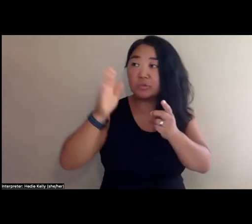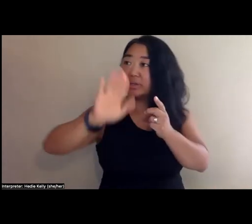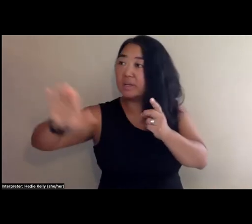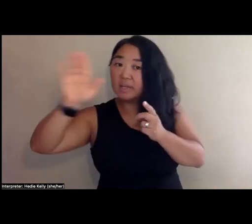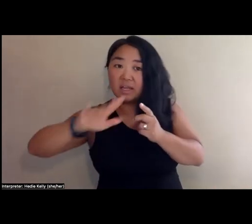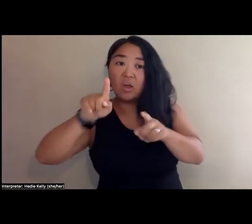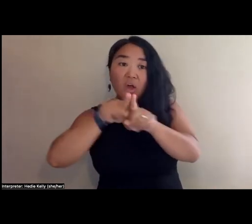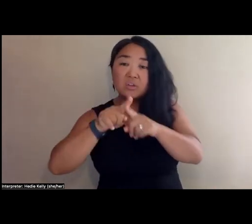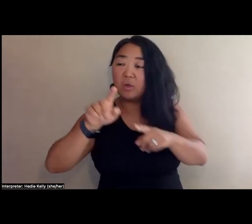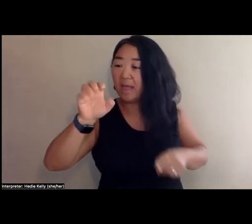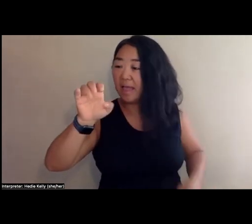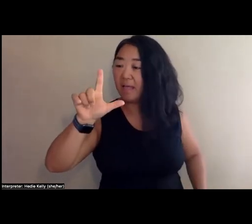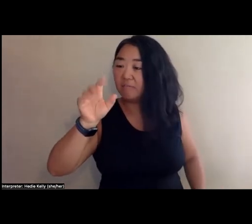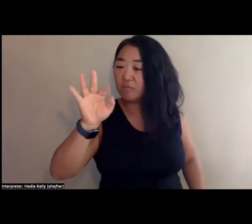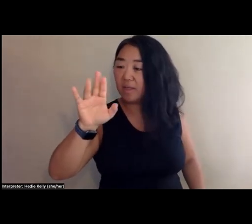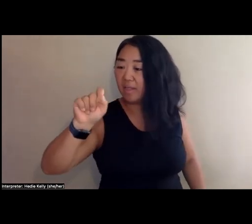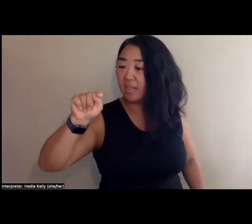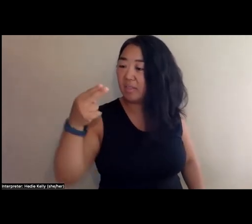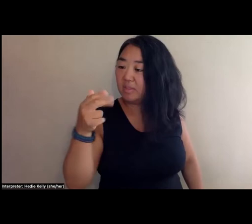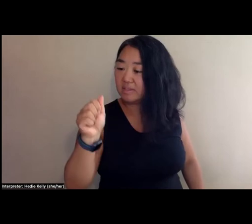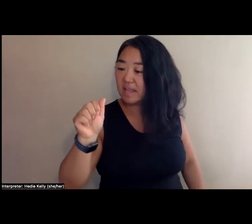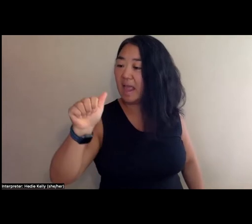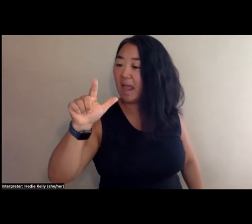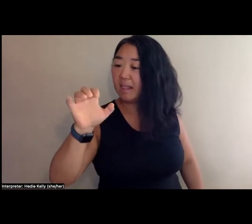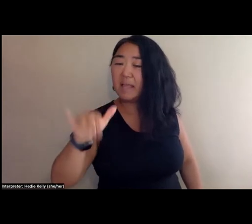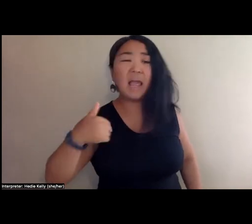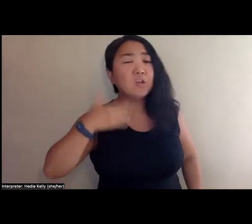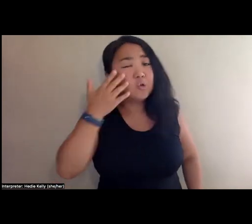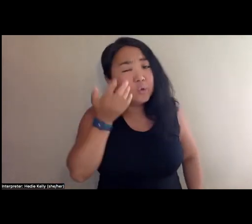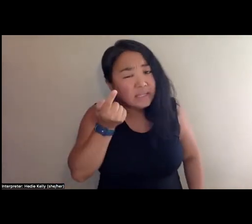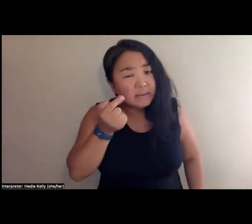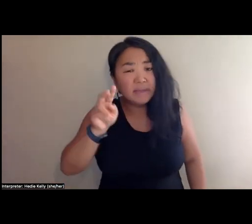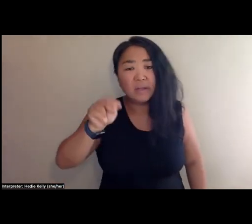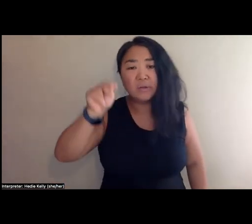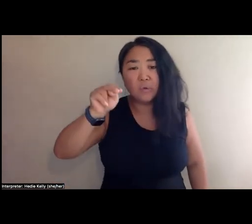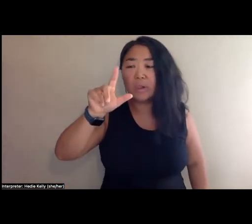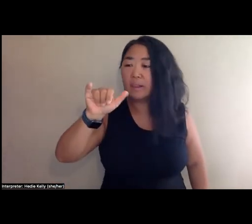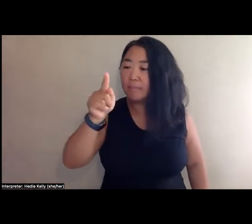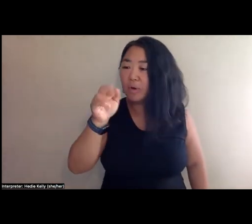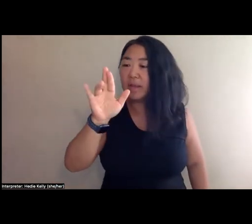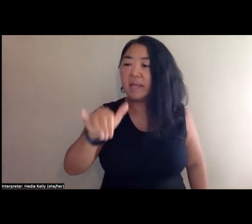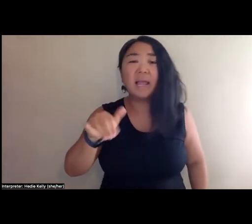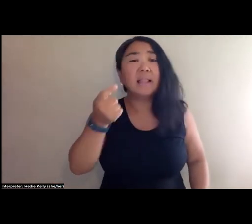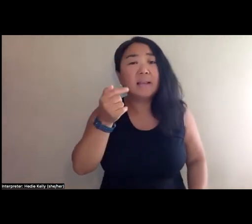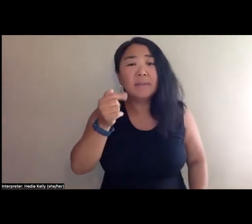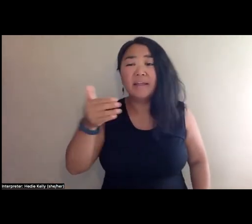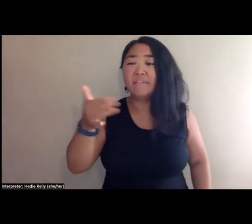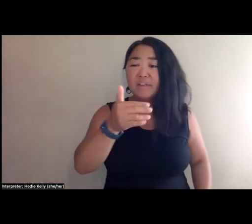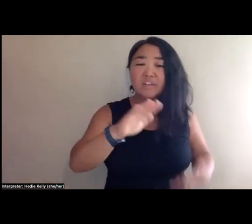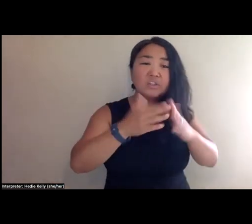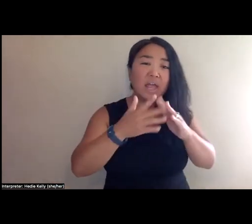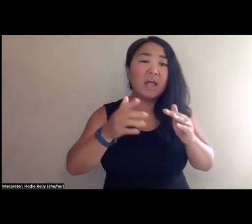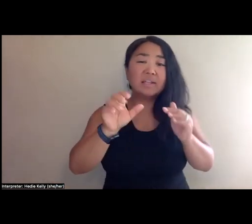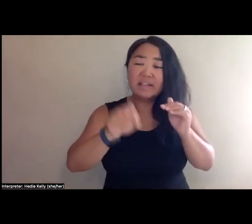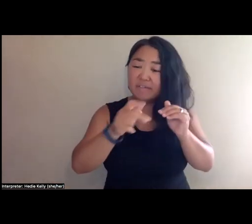Alfred's Alley over there. I knew a little bit of Northern Liberties and Fishtown, a little bit of South Philly. I worked at a restaurant down this